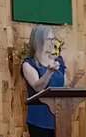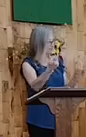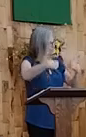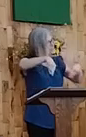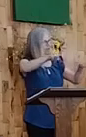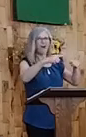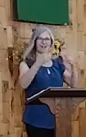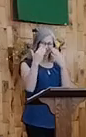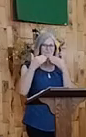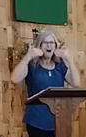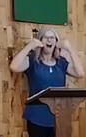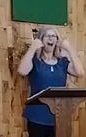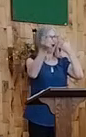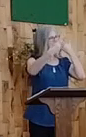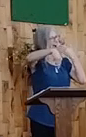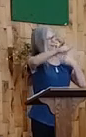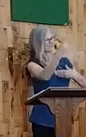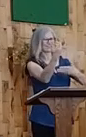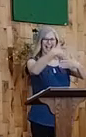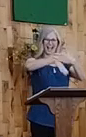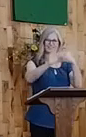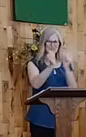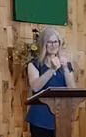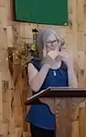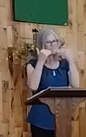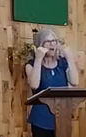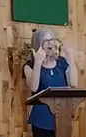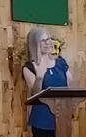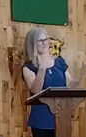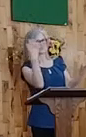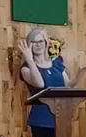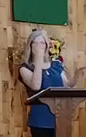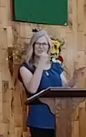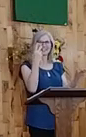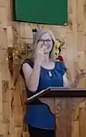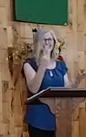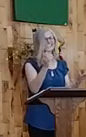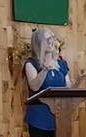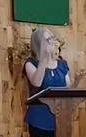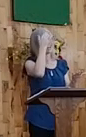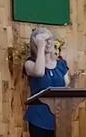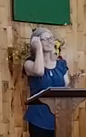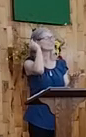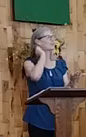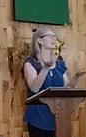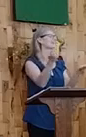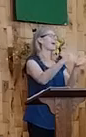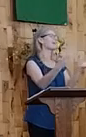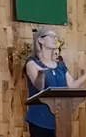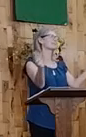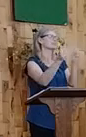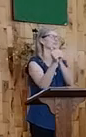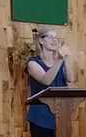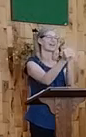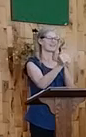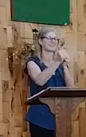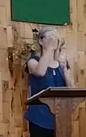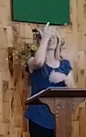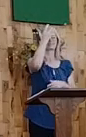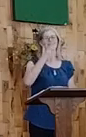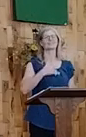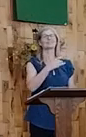have smiles on as we came in the door. It was lovely. So we come together once again in the name of the Father and